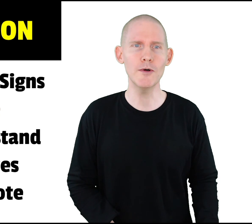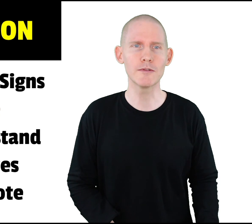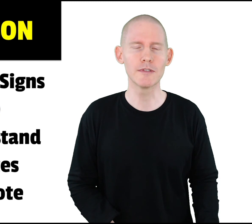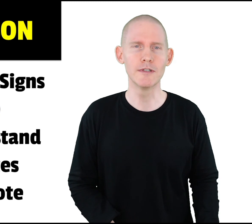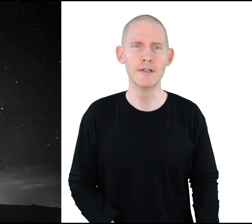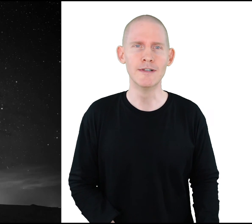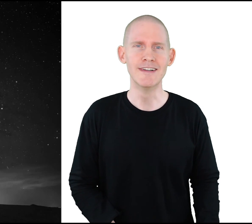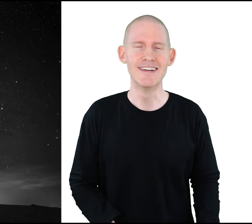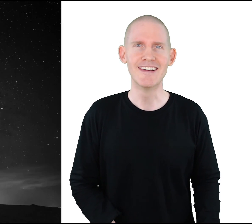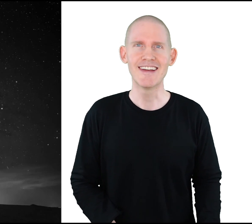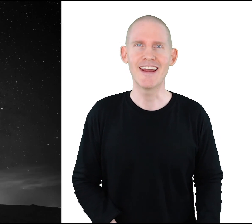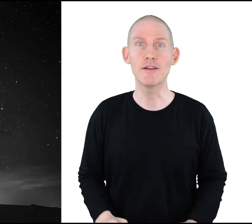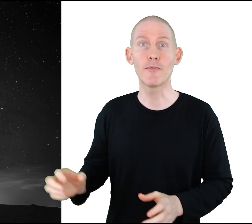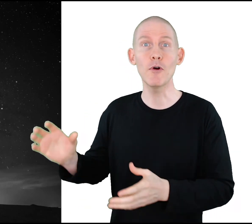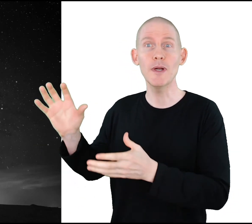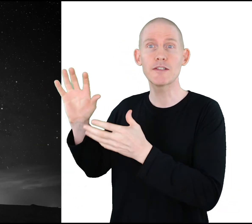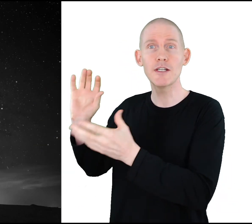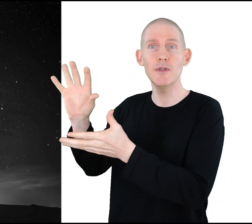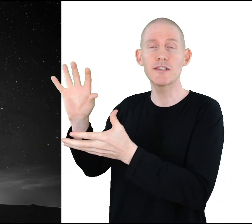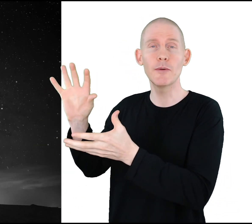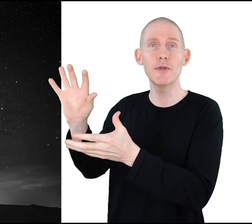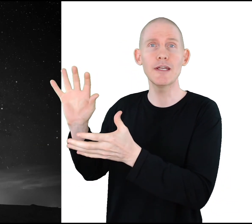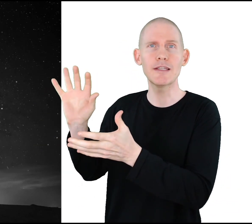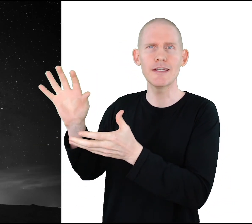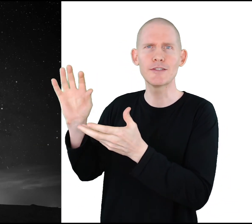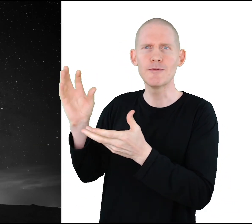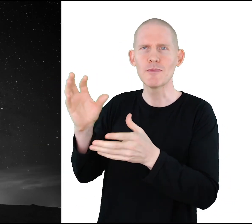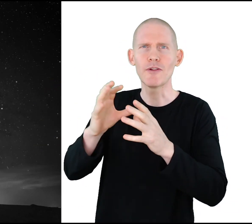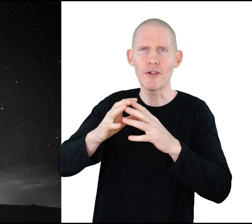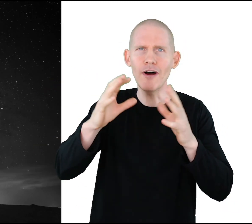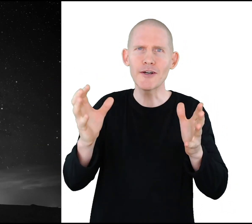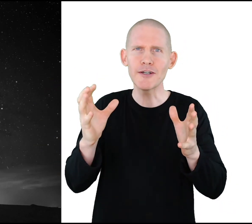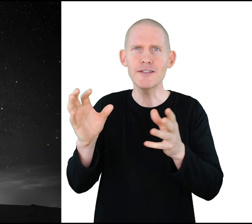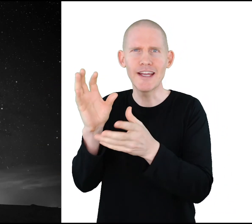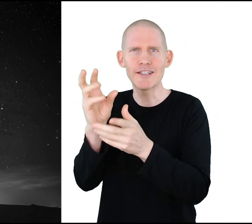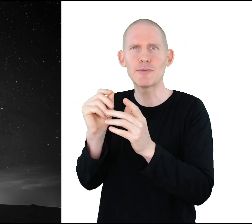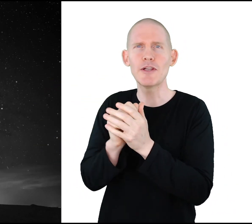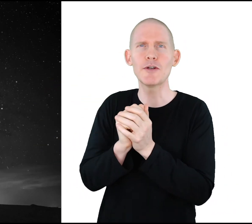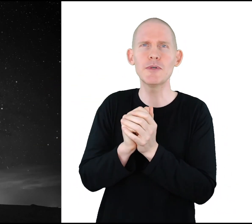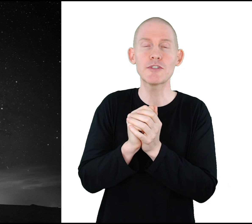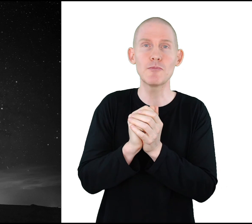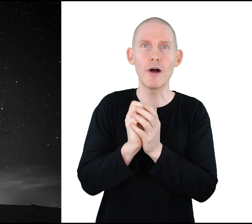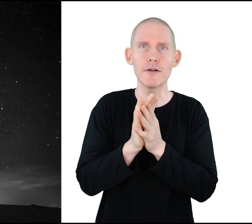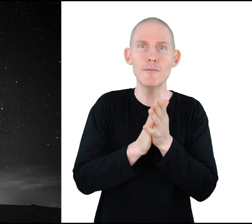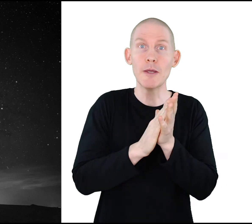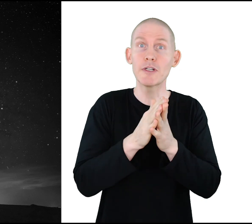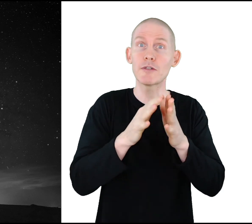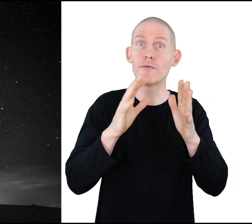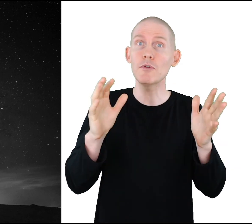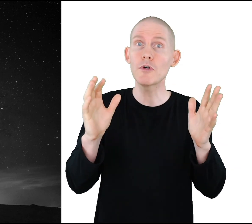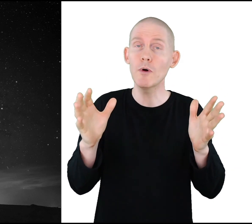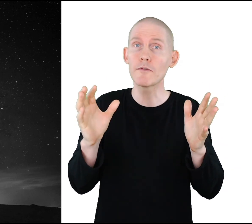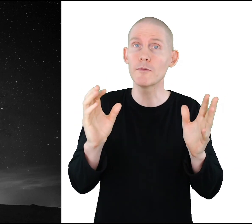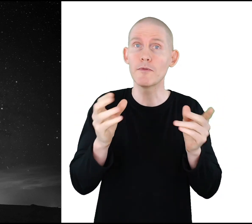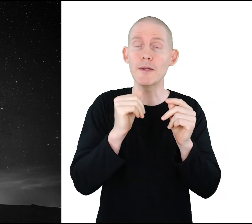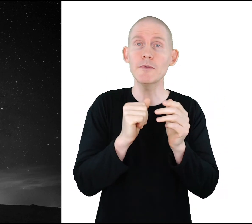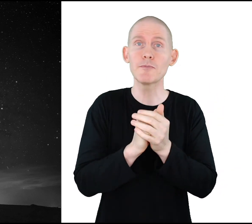quote. And the format's going to be something like this, longer and the hands will be a little bit smaller, but it's a full quote from a famous